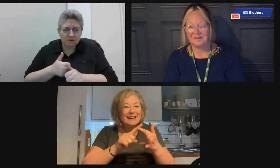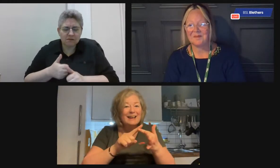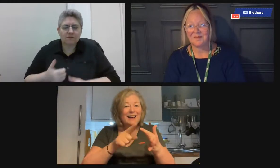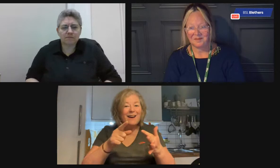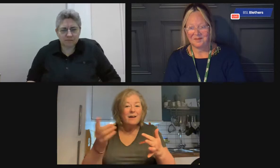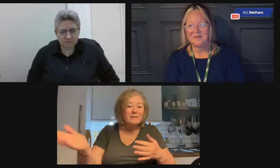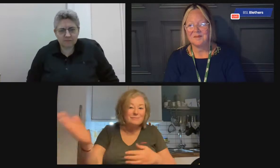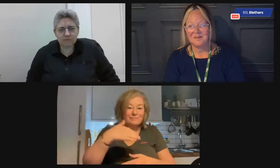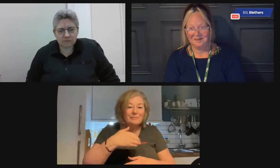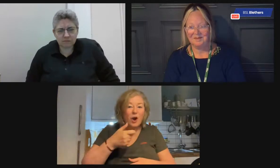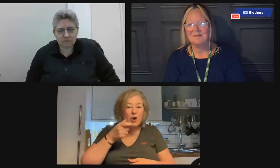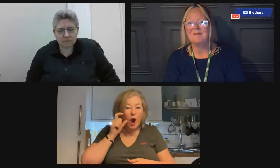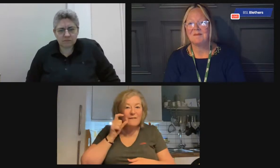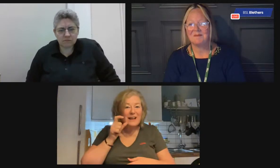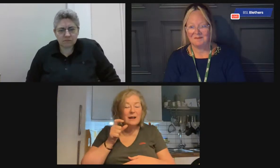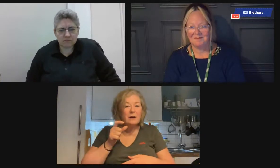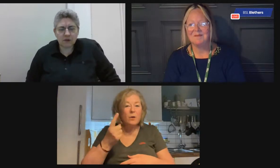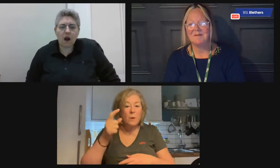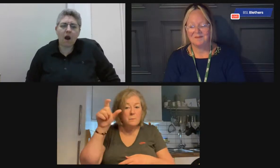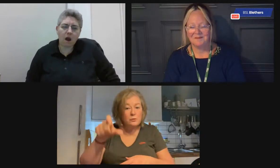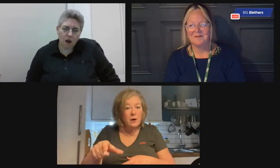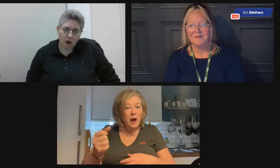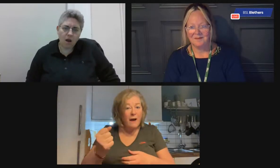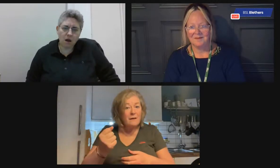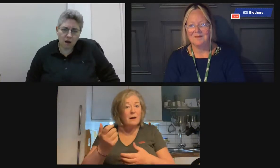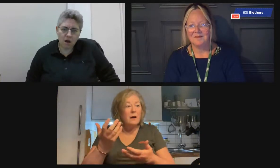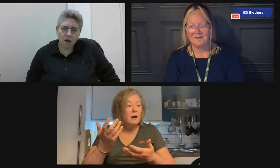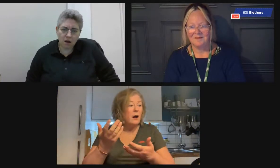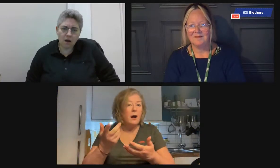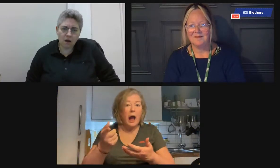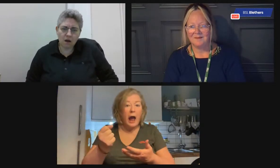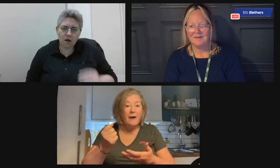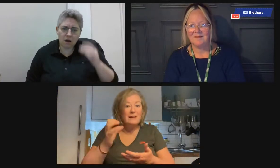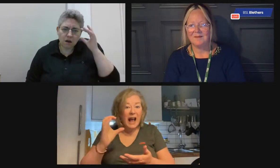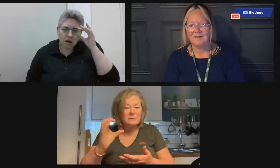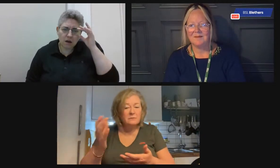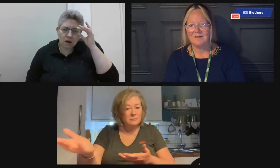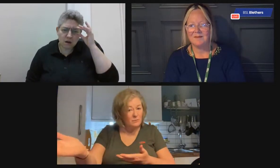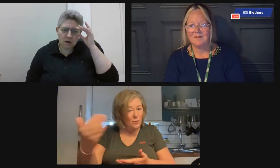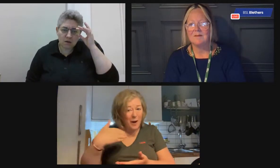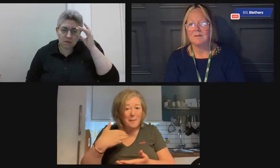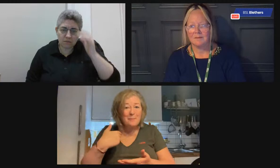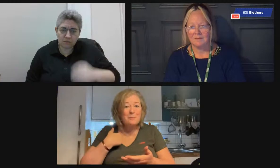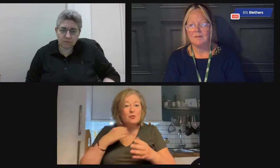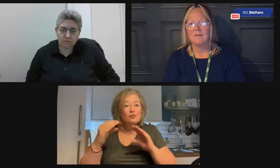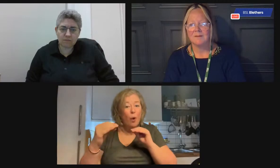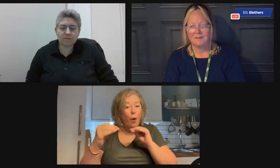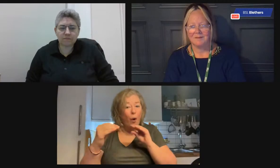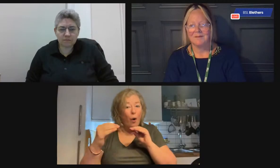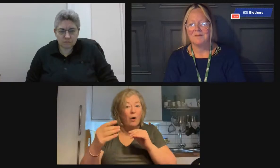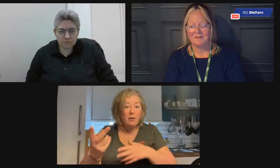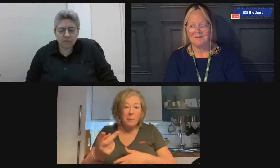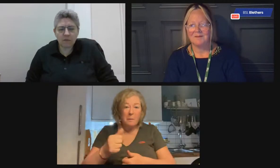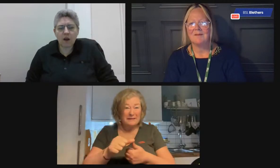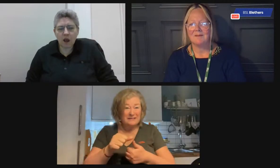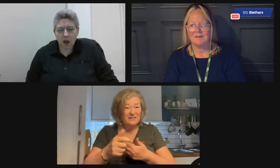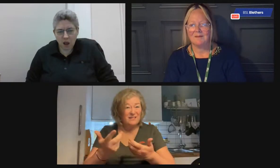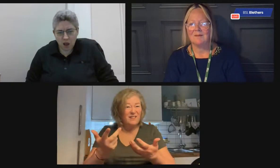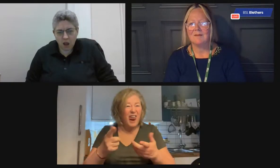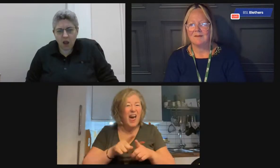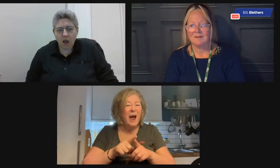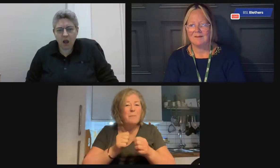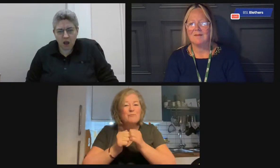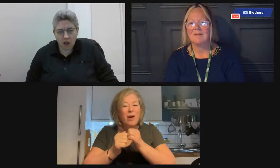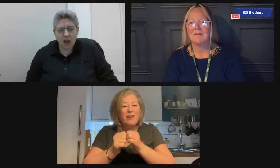I'd be like maybe like a friend to someone, like meet in Maggie's centre, so talk to